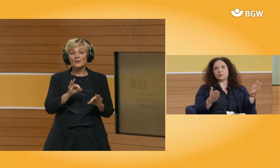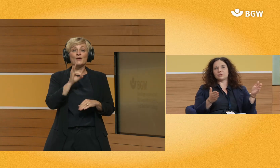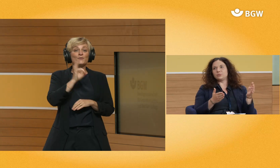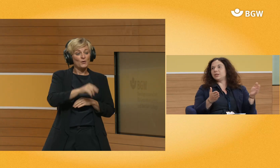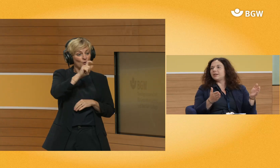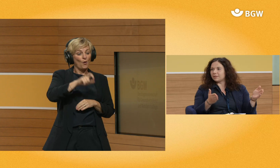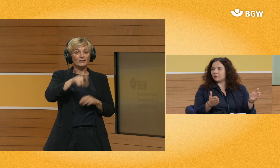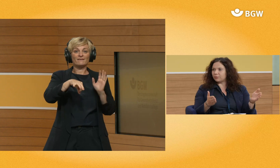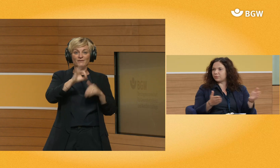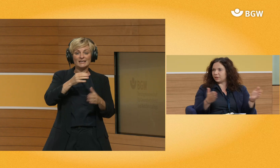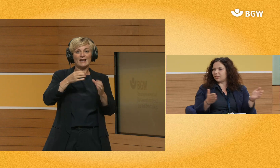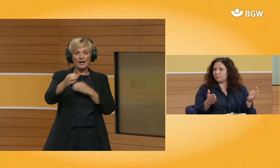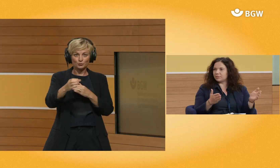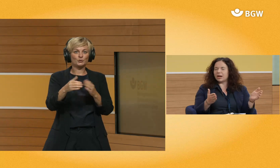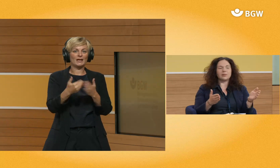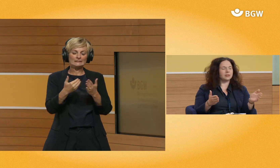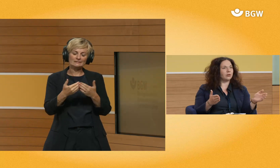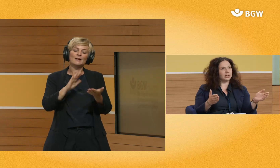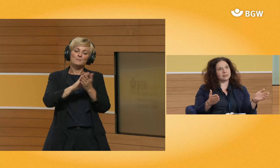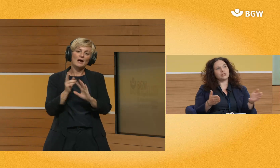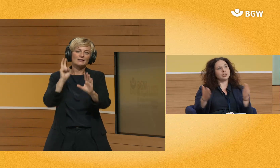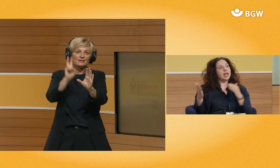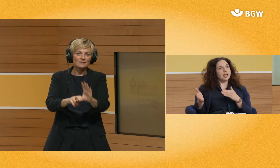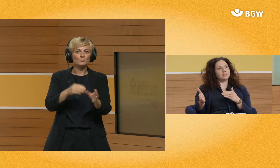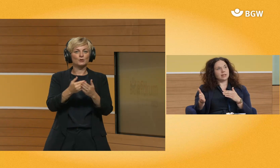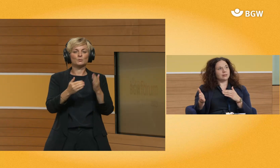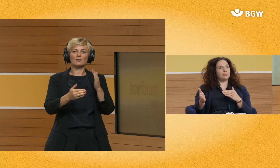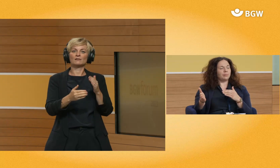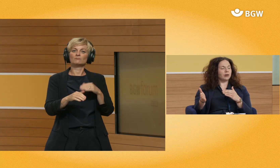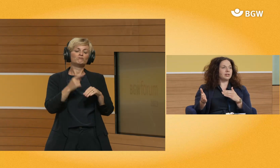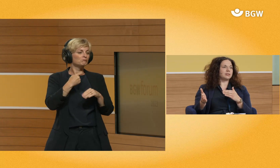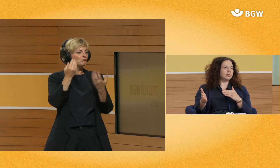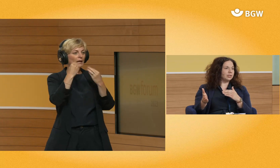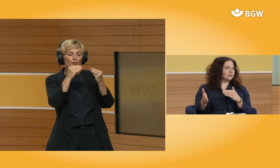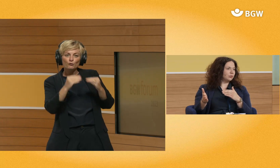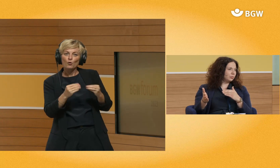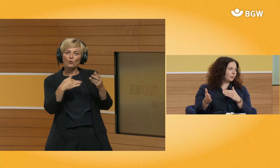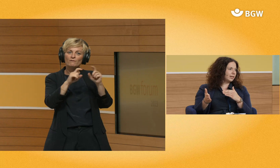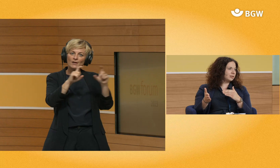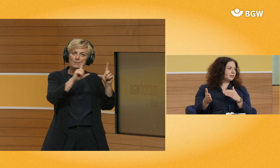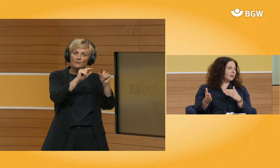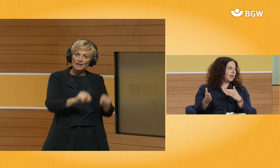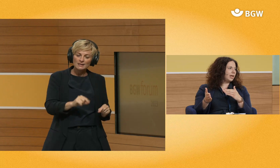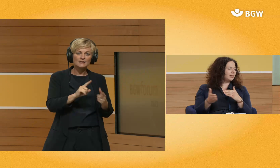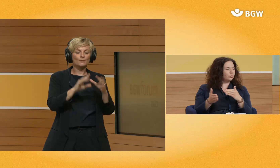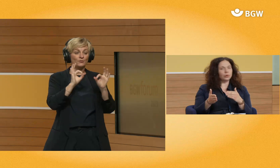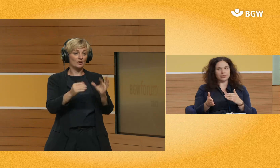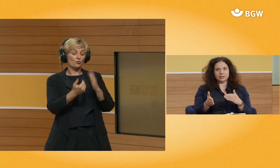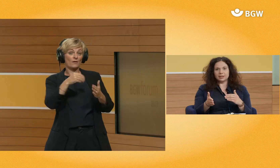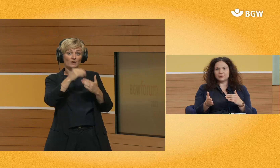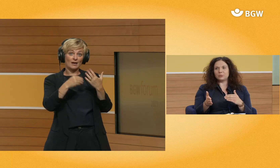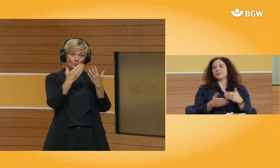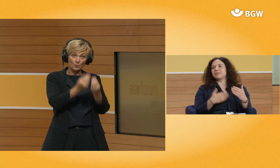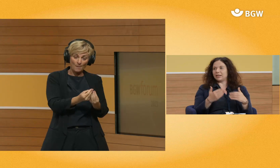maybe the first week of time in the organization. And the second part is the transition to practice at the